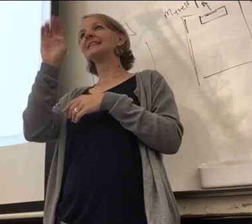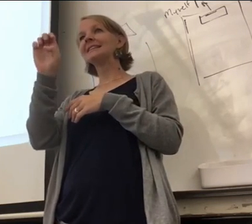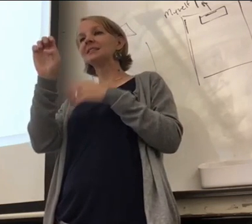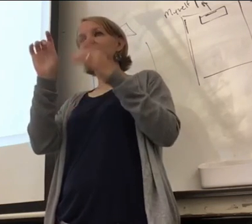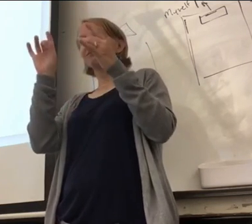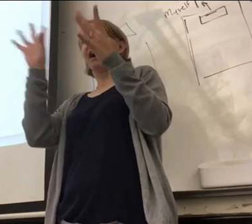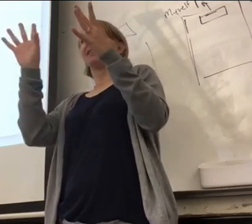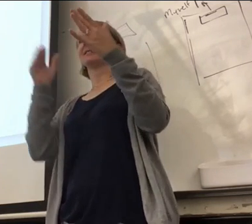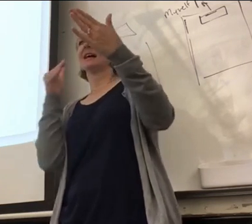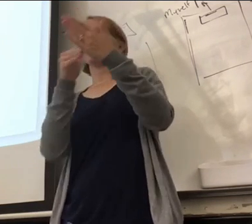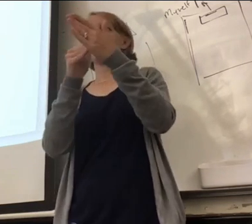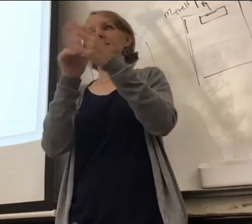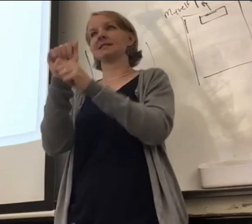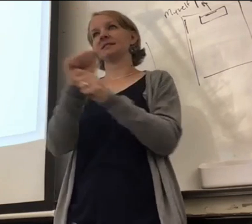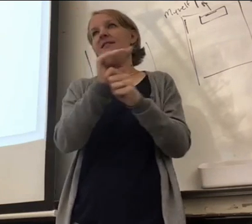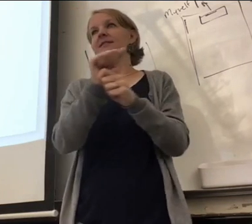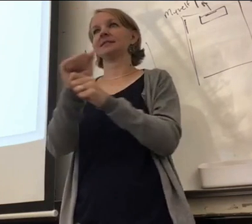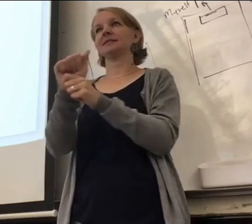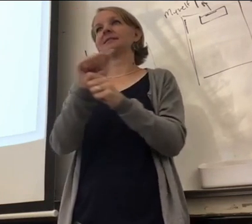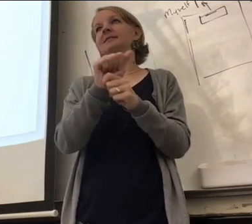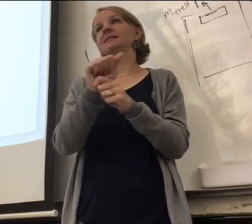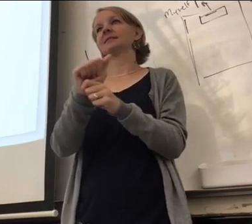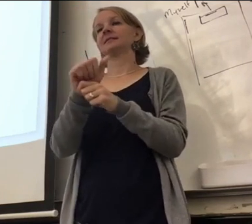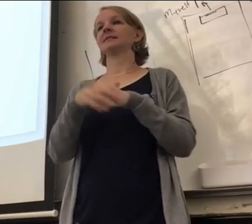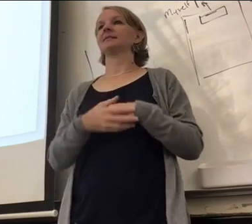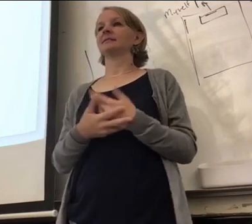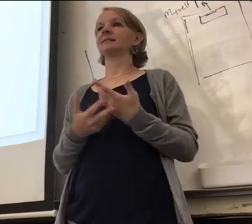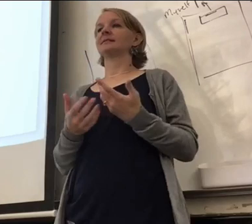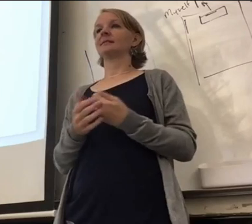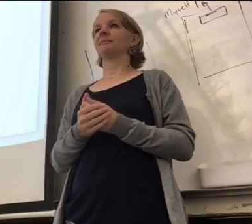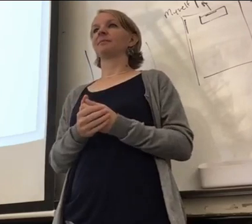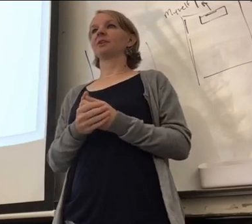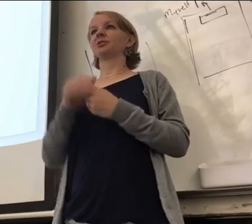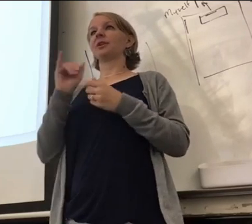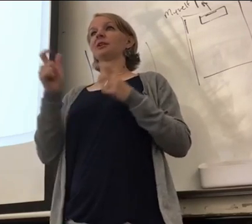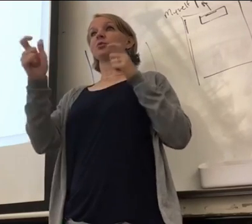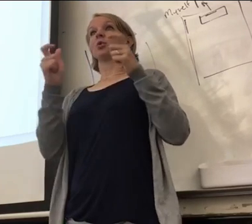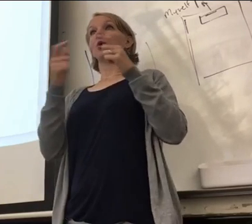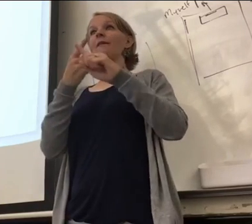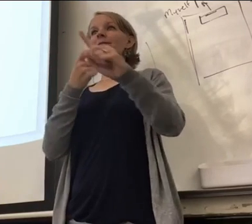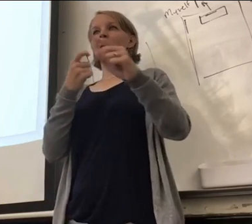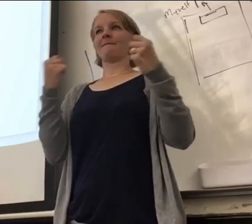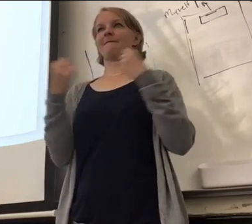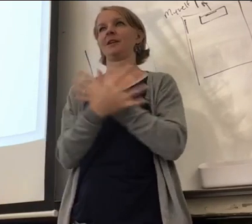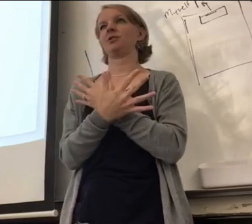slaves. This is going to be you rule out of fear.